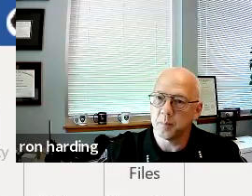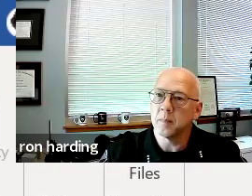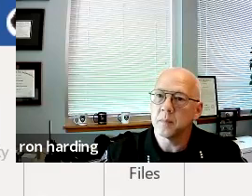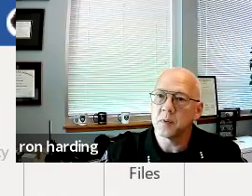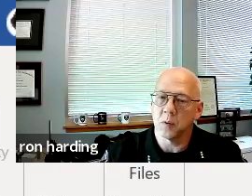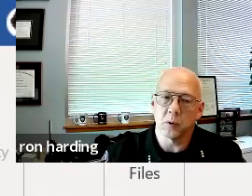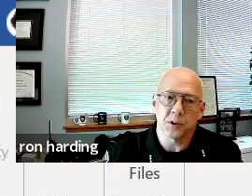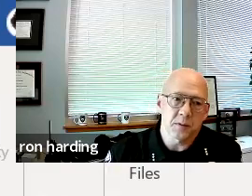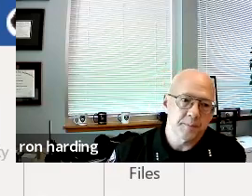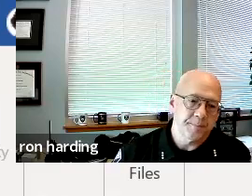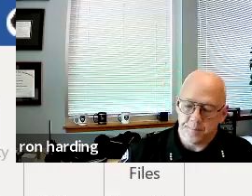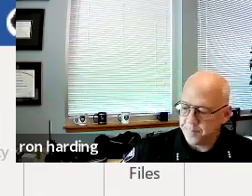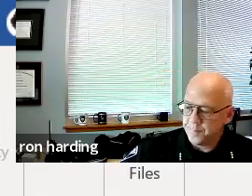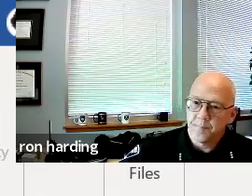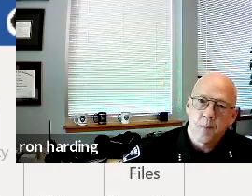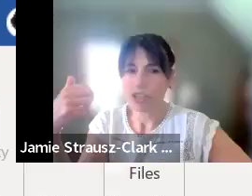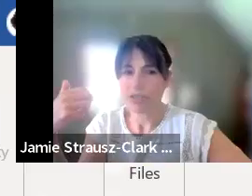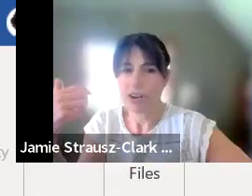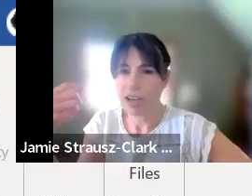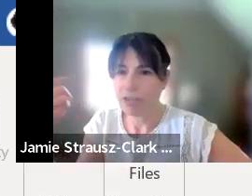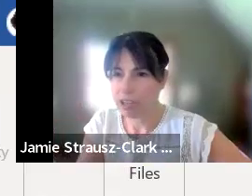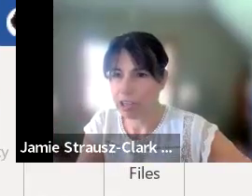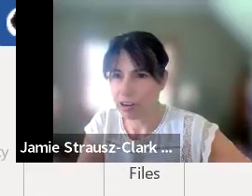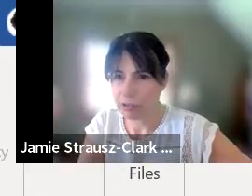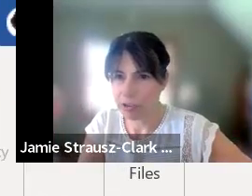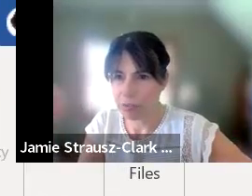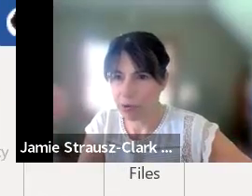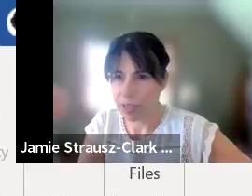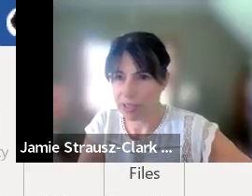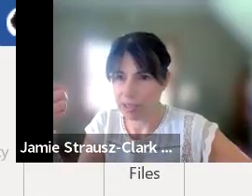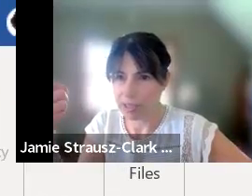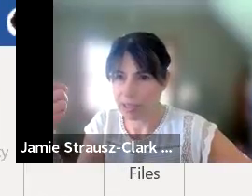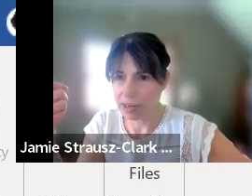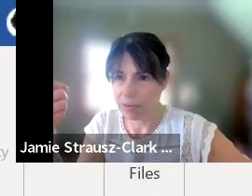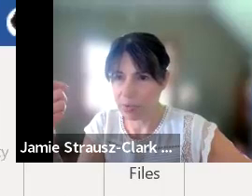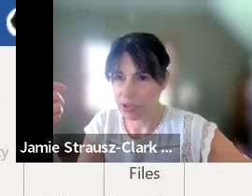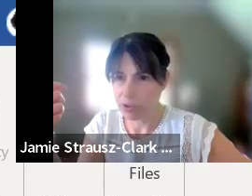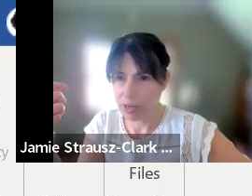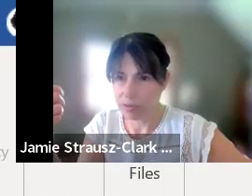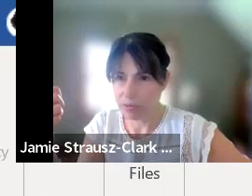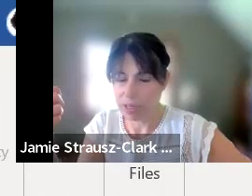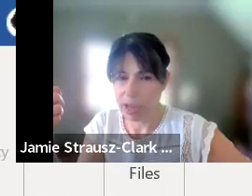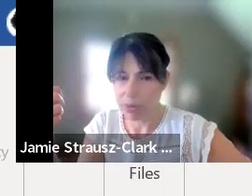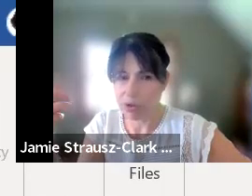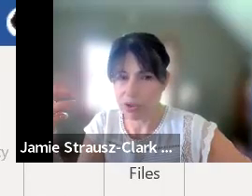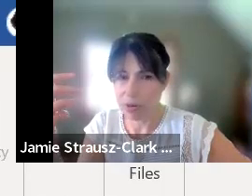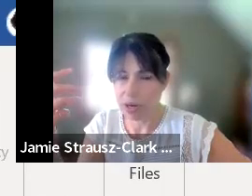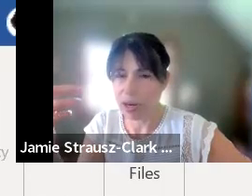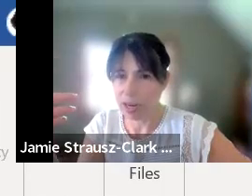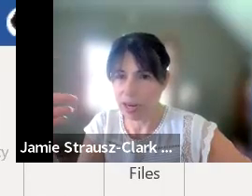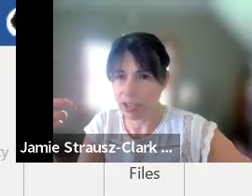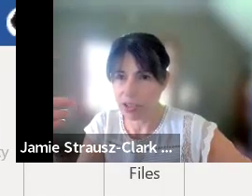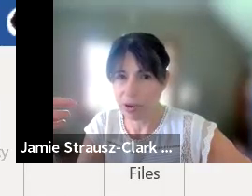those solutions. So Chief Harding, I feel here a few points that I want to make sure we capture.